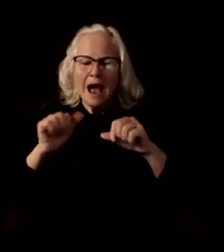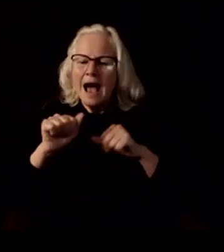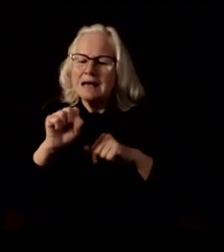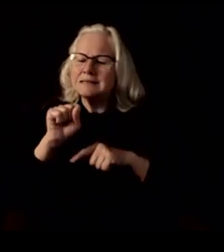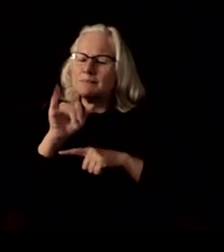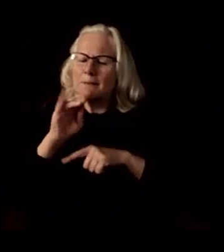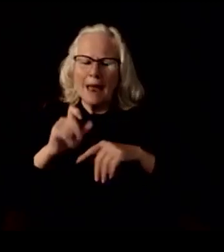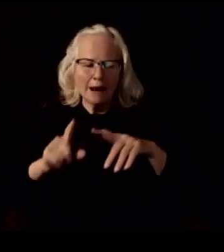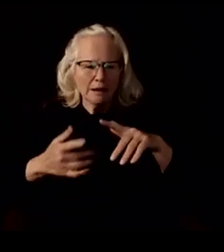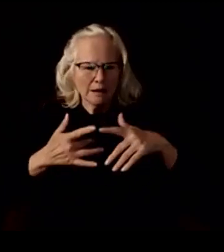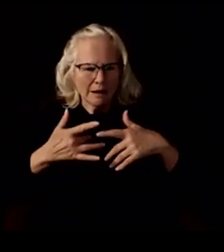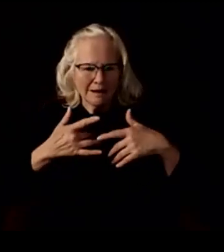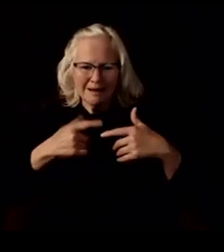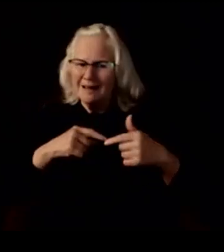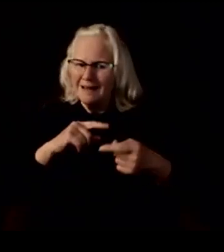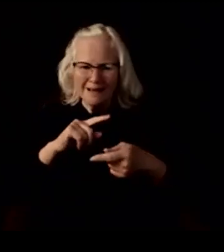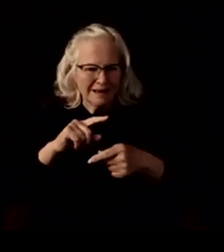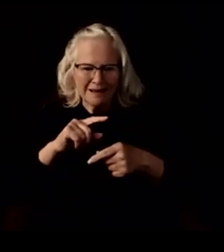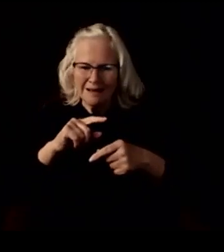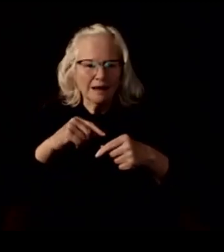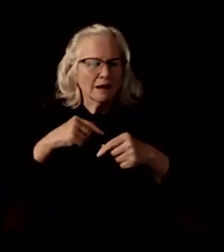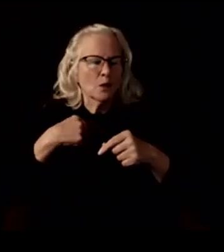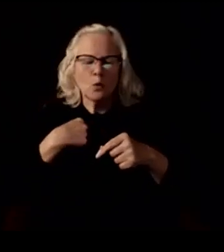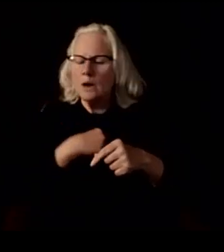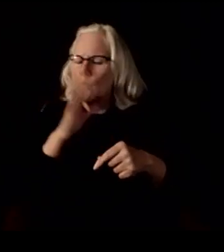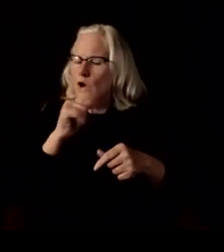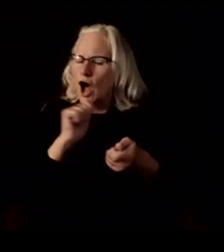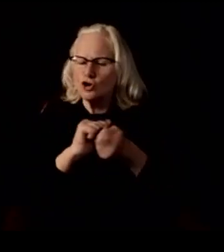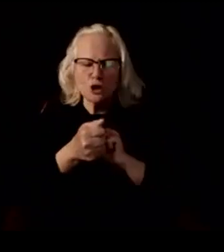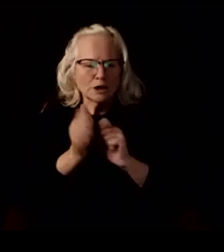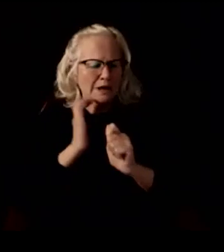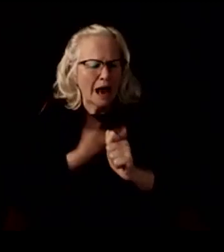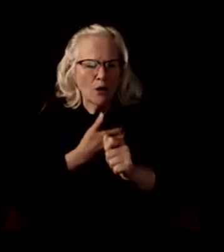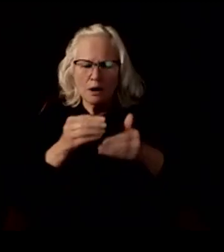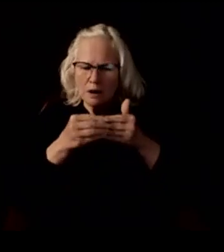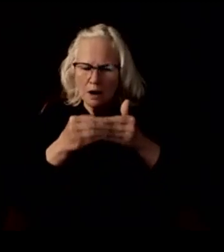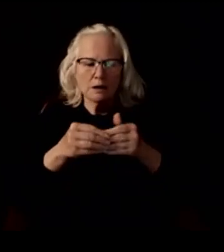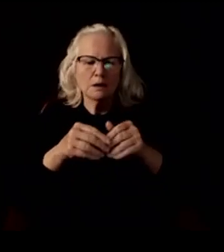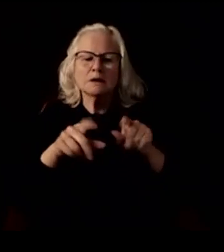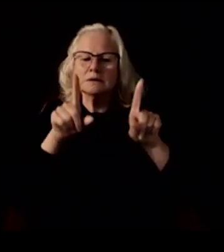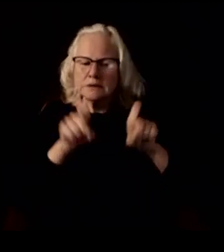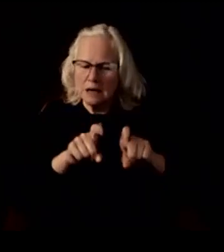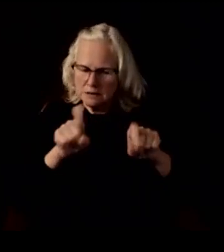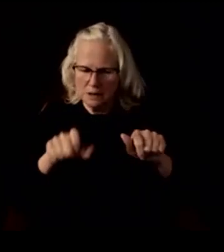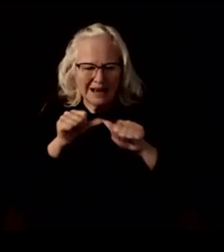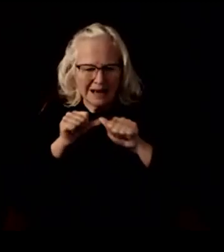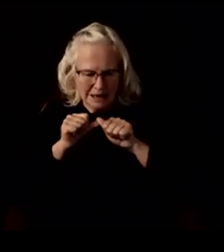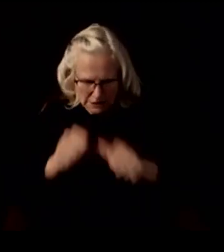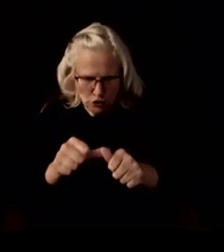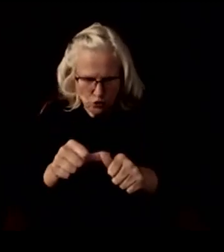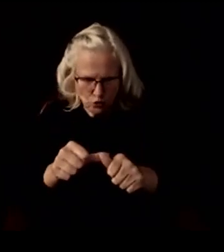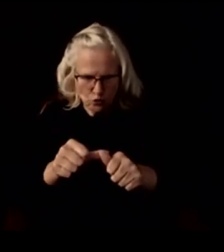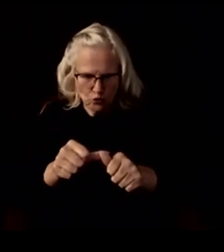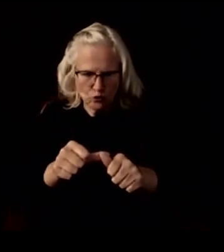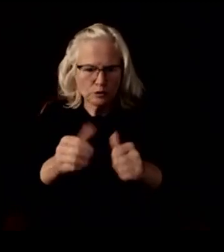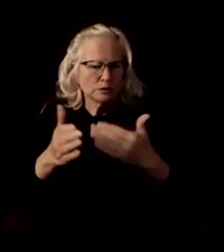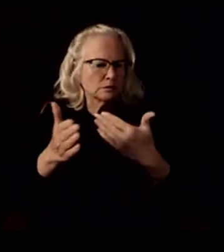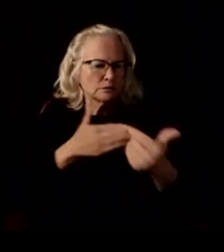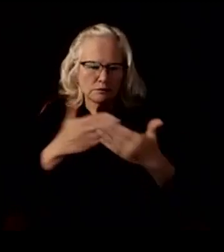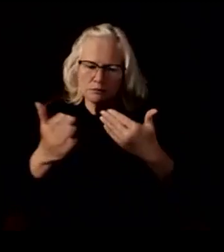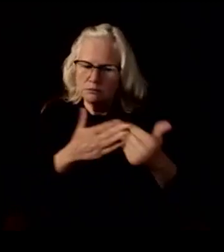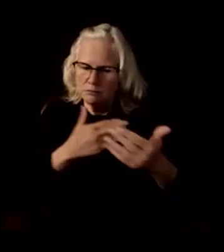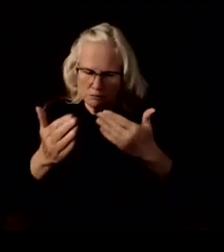in Minnesota. As long as we have the testing capacity, it is important to test people who have had close contact with a known case, even if